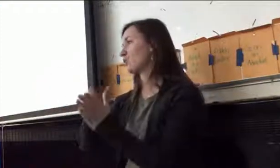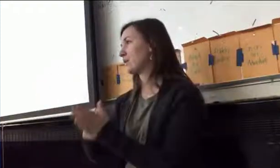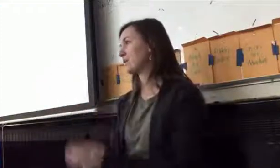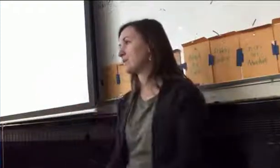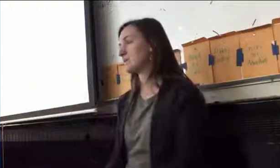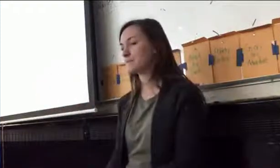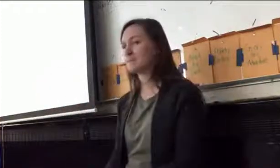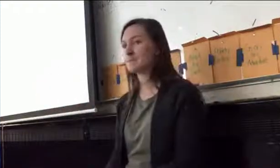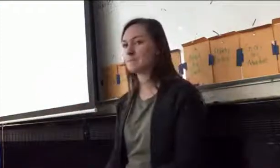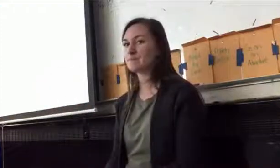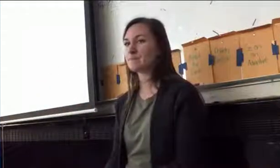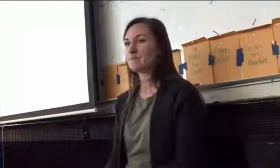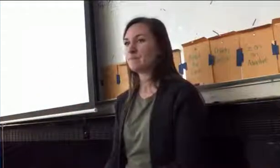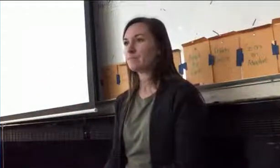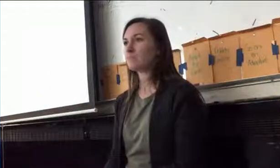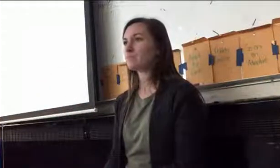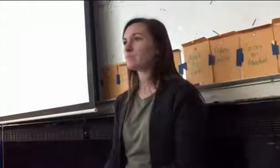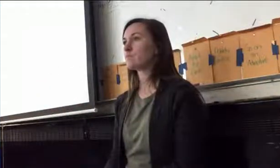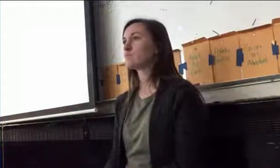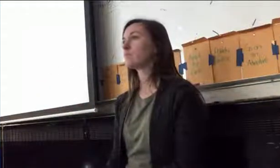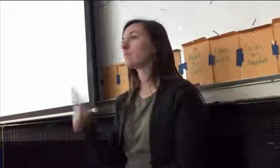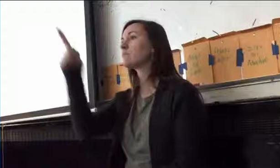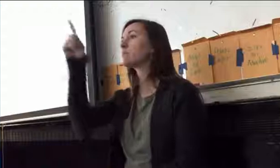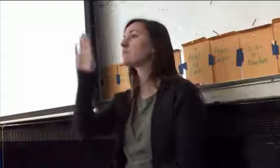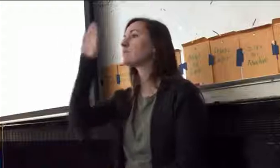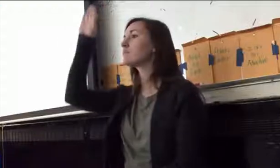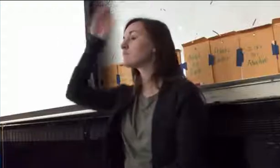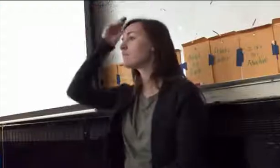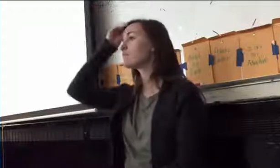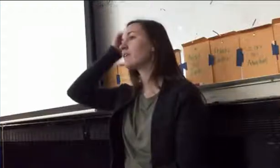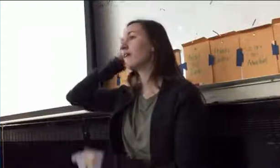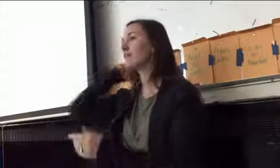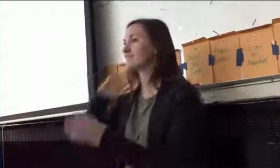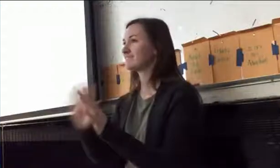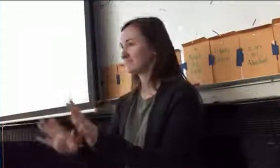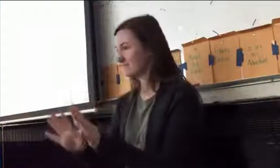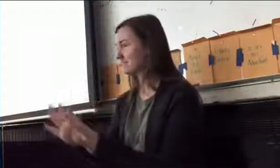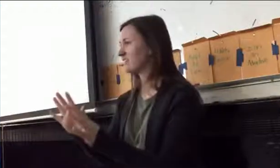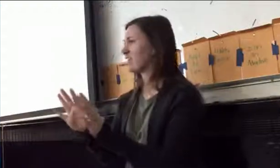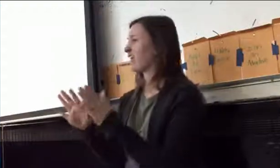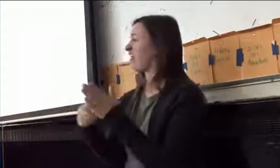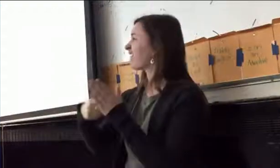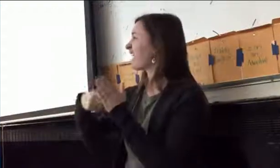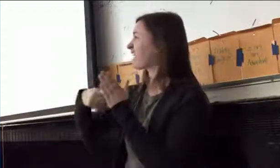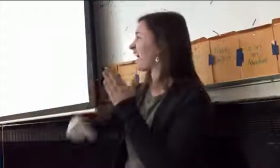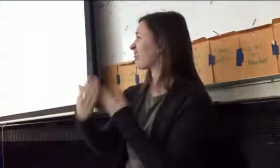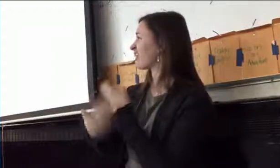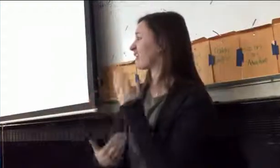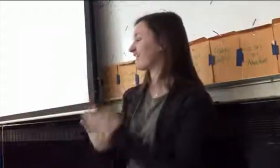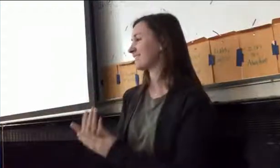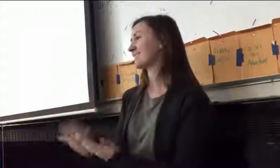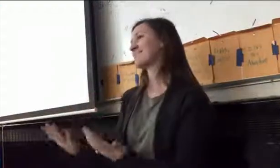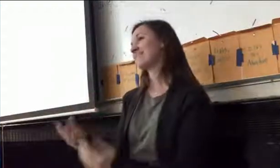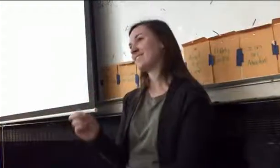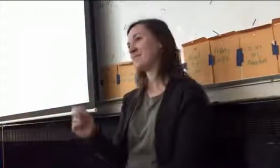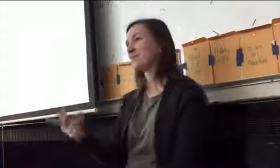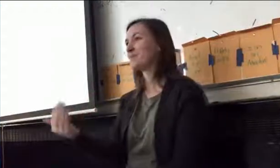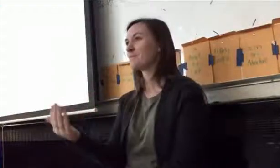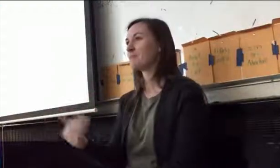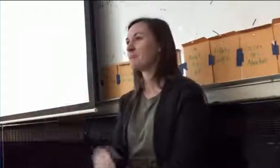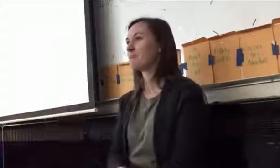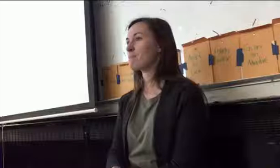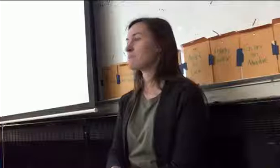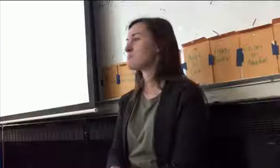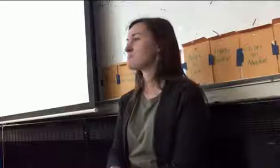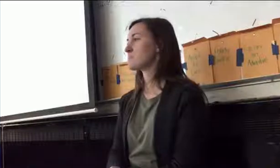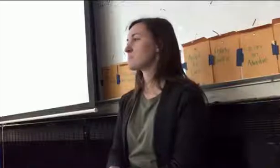Dangers that you see. Yes. Oh, well. Okay, what is an example of some dangers you might see? They can cut their hands